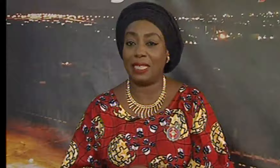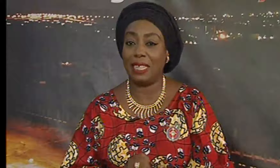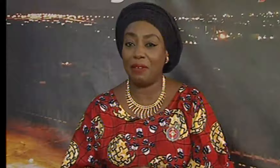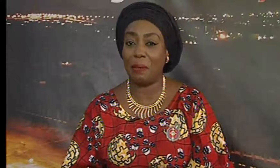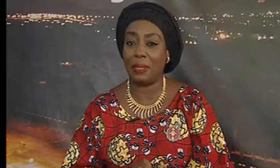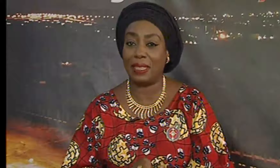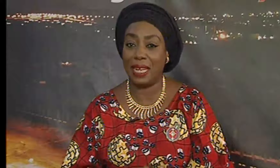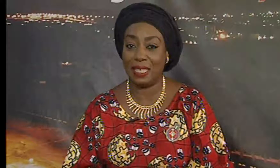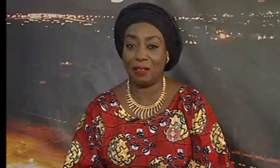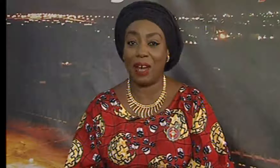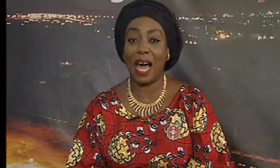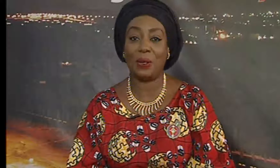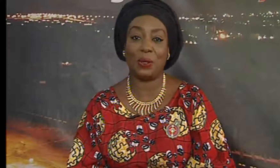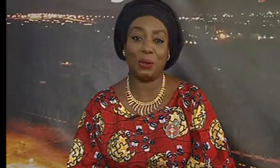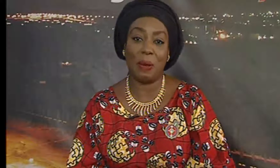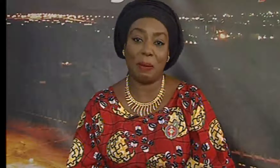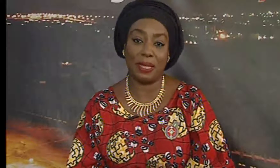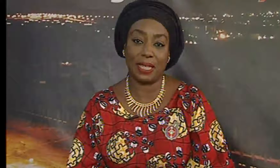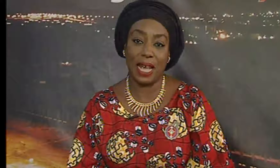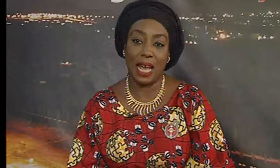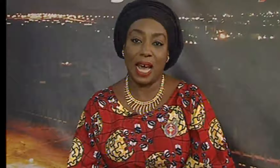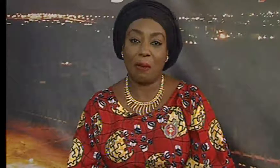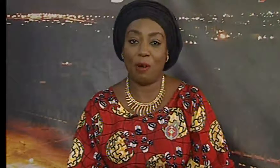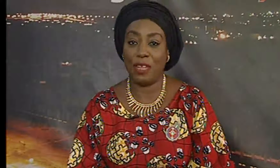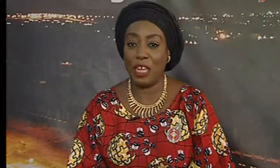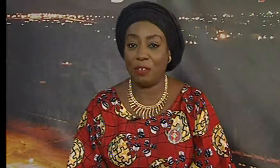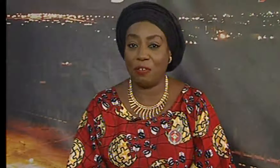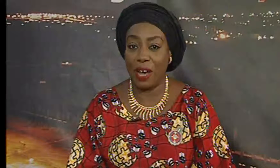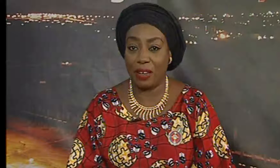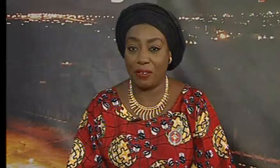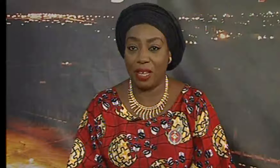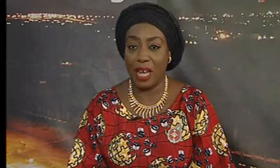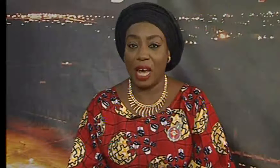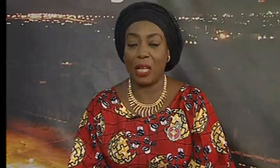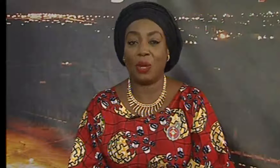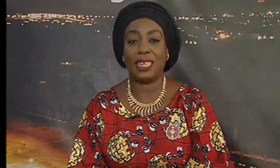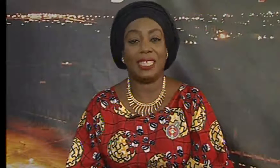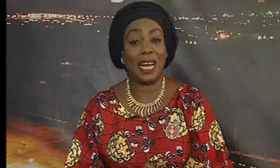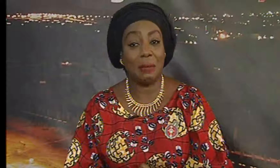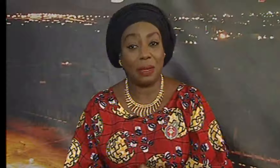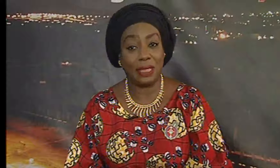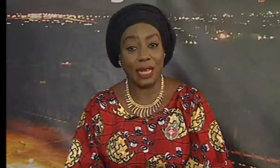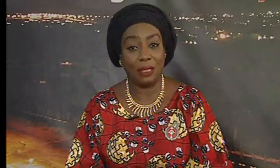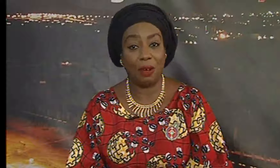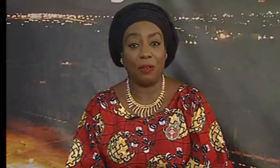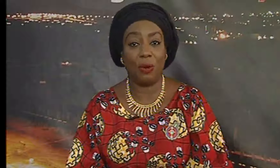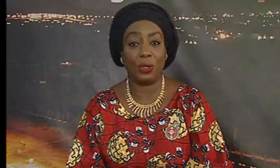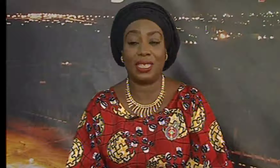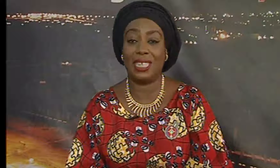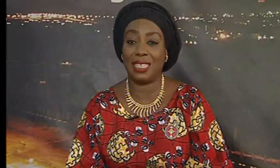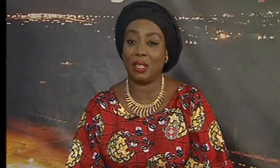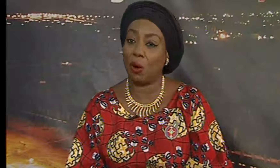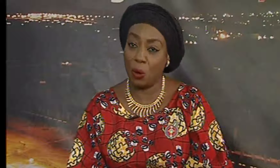estimated 7% of household members above the age of 5, as well as 9% of